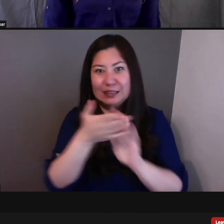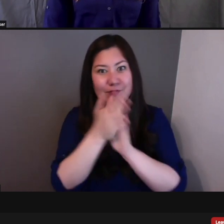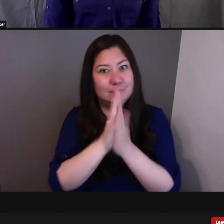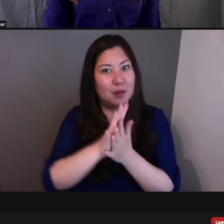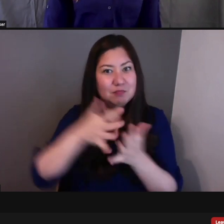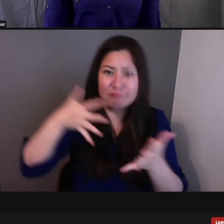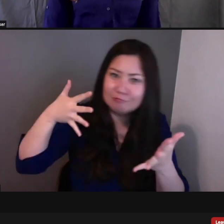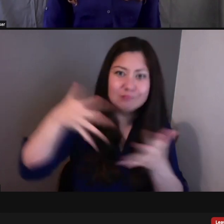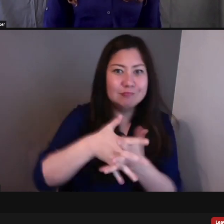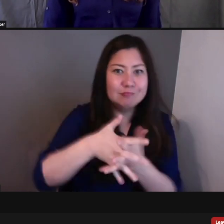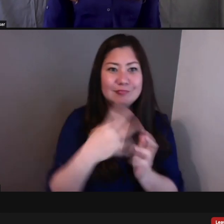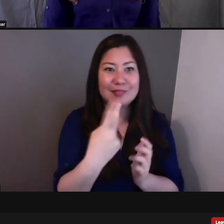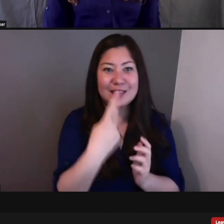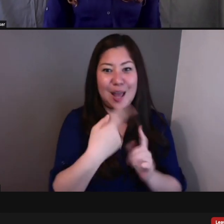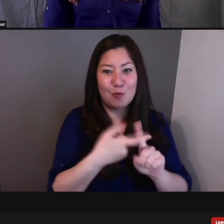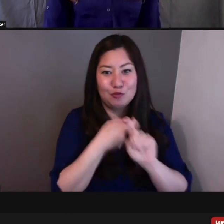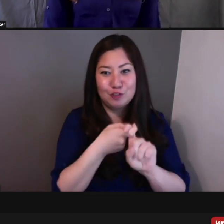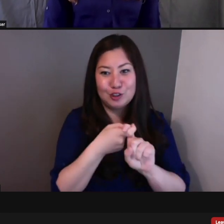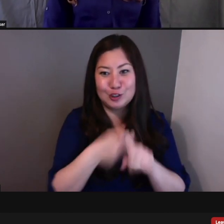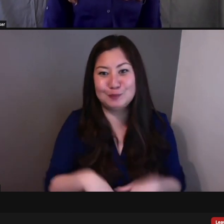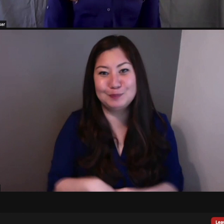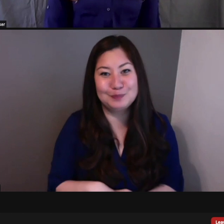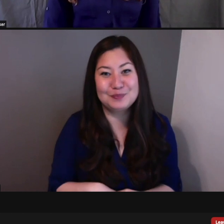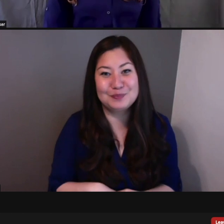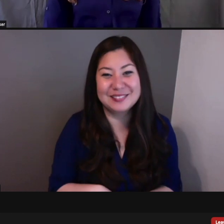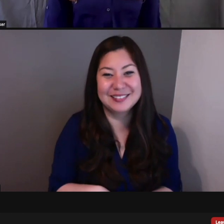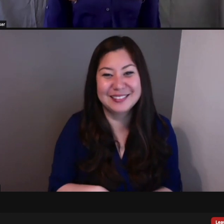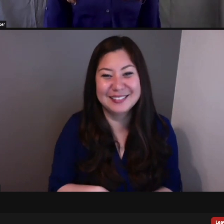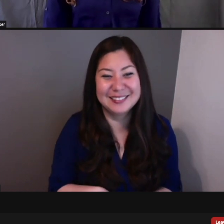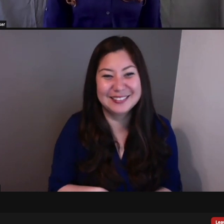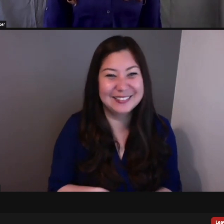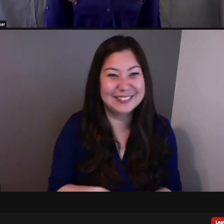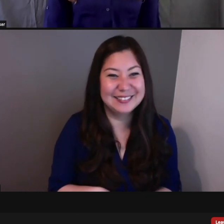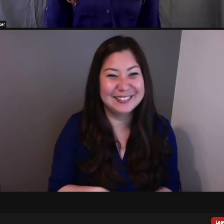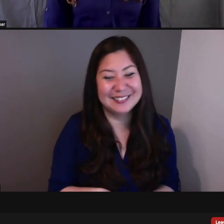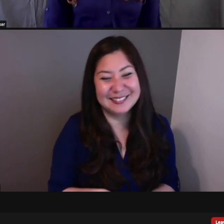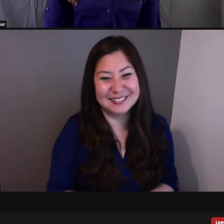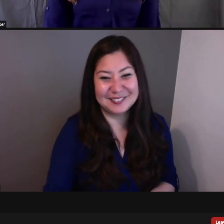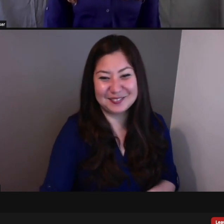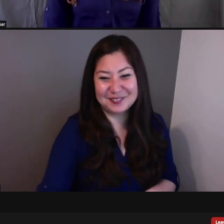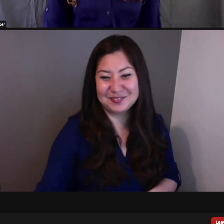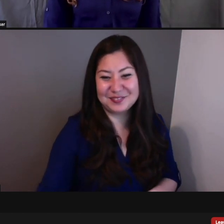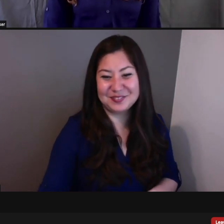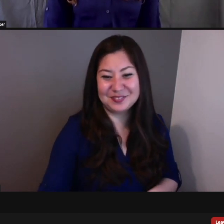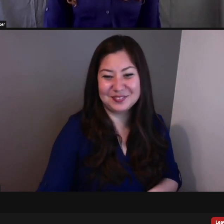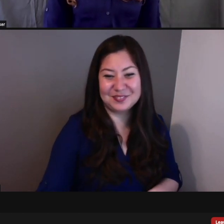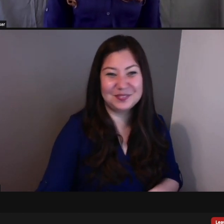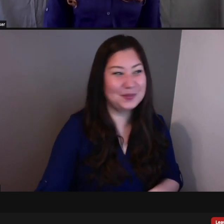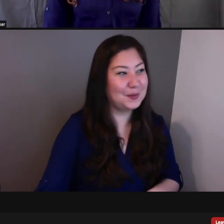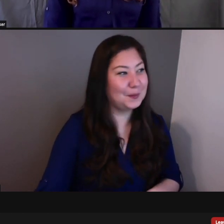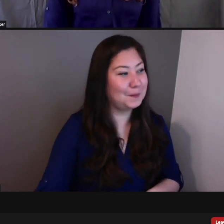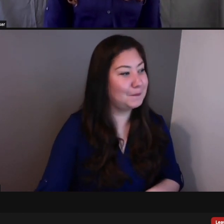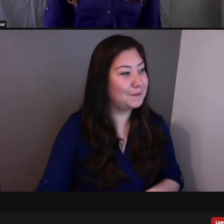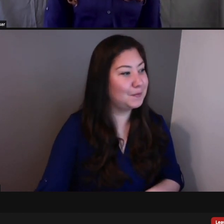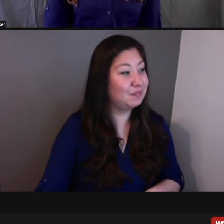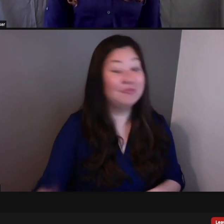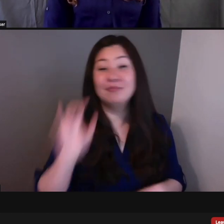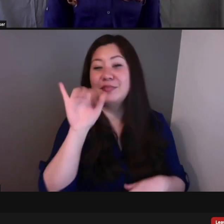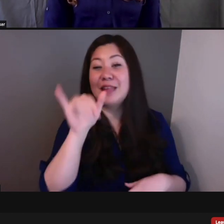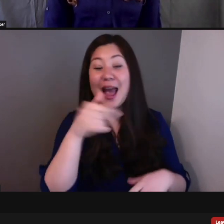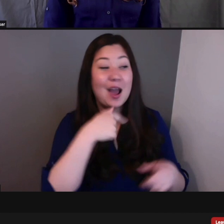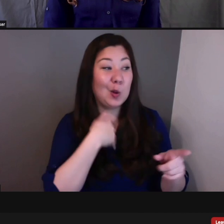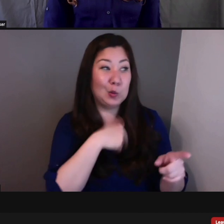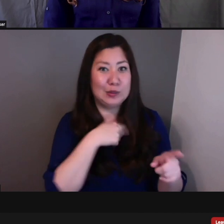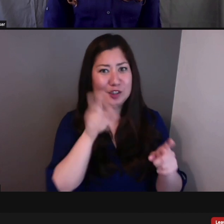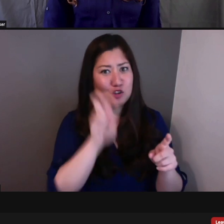had to stay home to go to work, and it was just me. So I thought, you know, what am I going to do? Am I going to stay or am I going to go by myself? And I